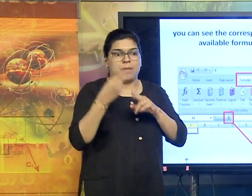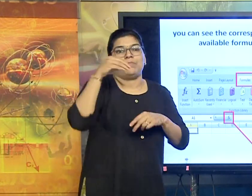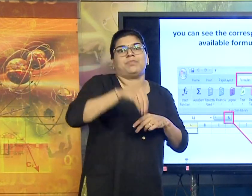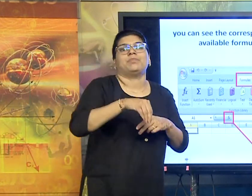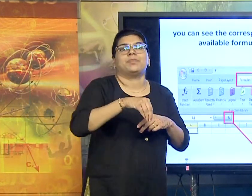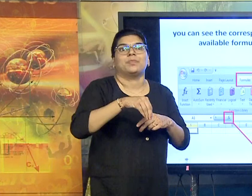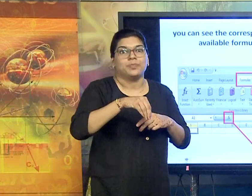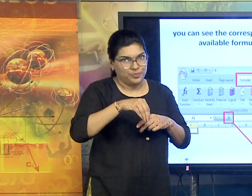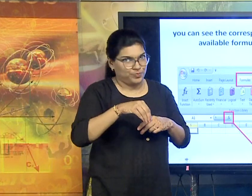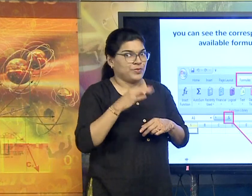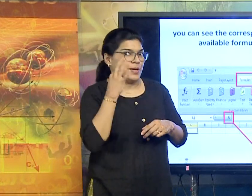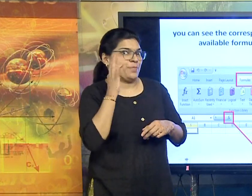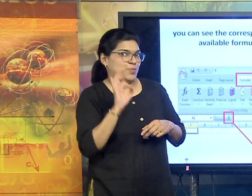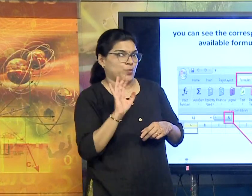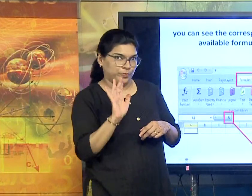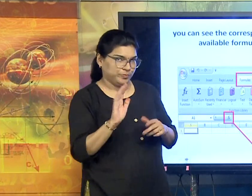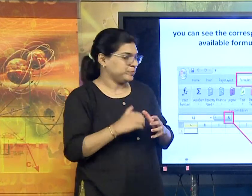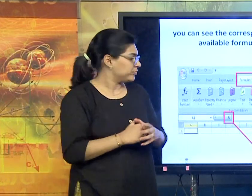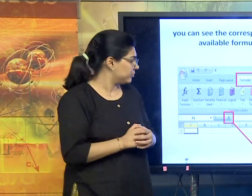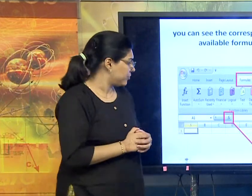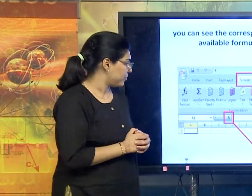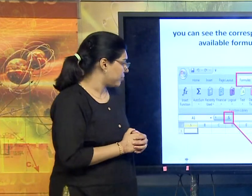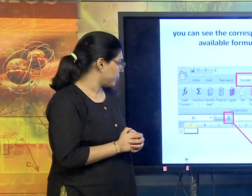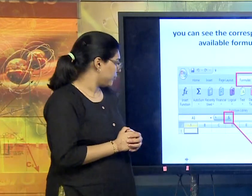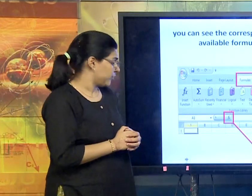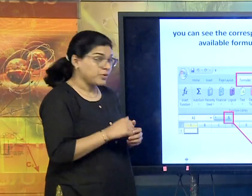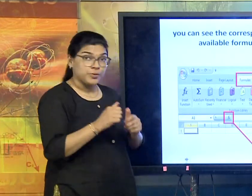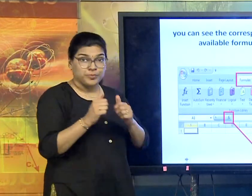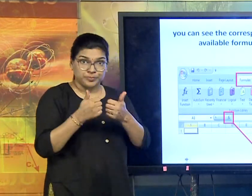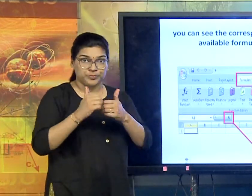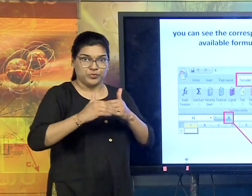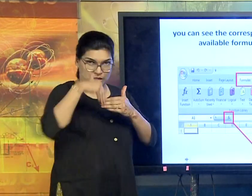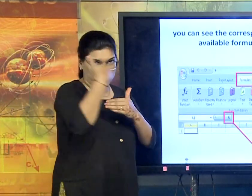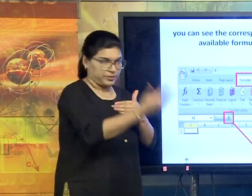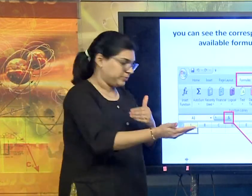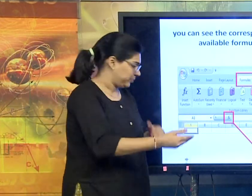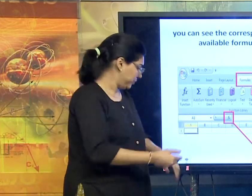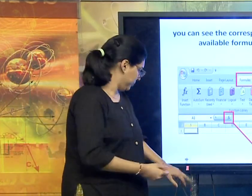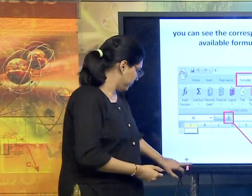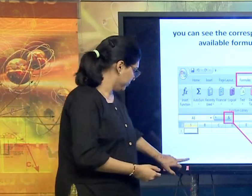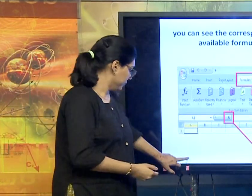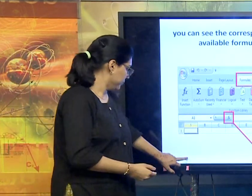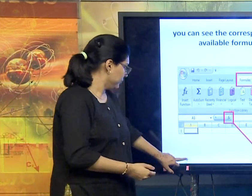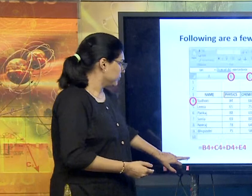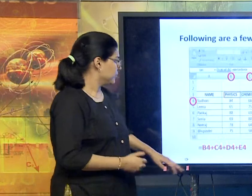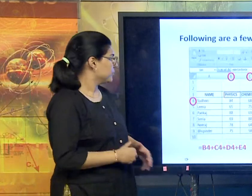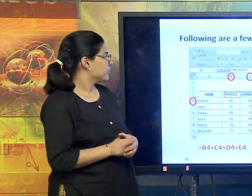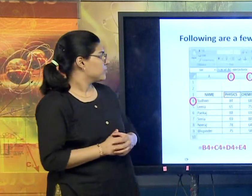that you have to yourself remember, this is important. I hope you understood. Let us move